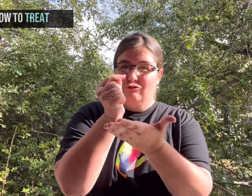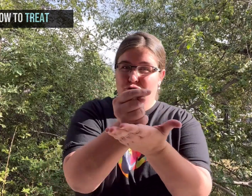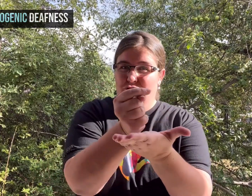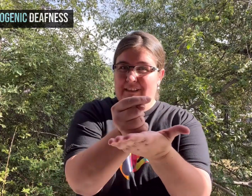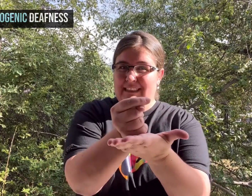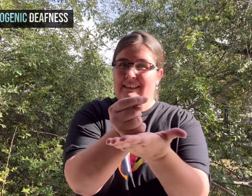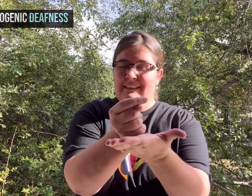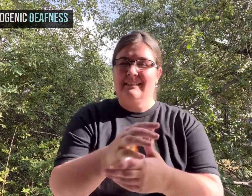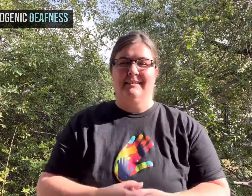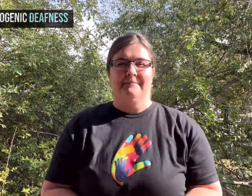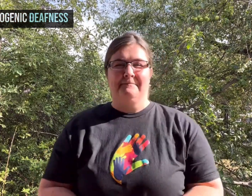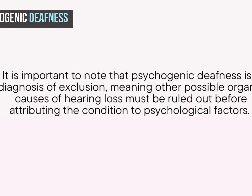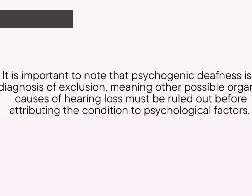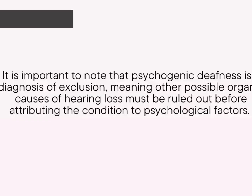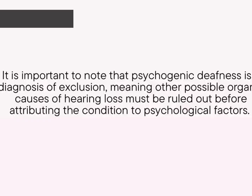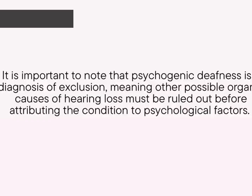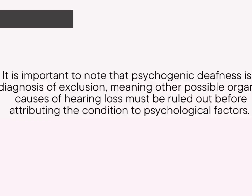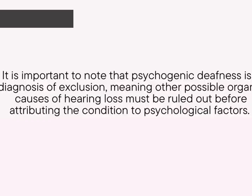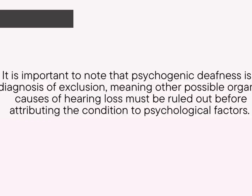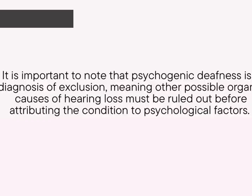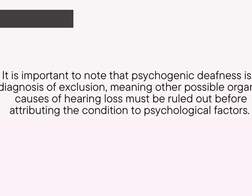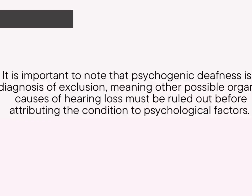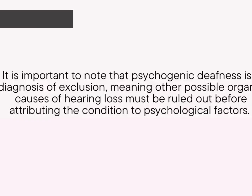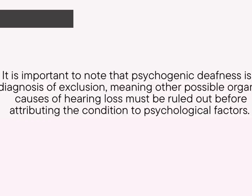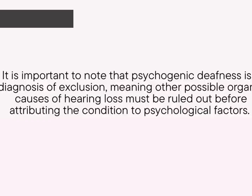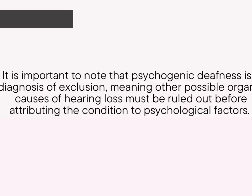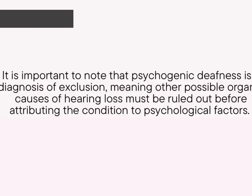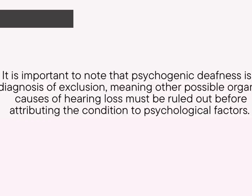How to treat psychogenic deafness.